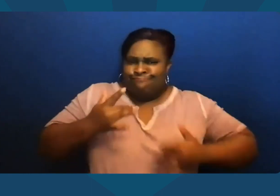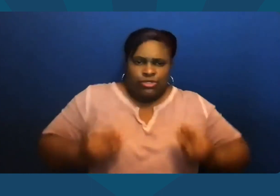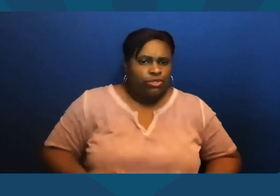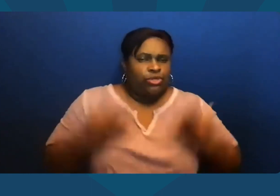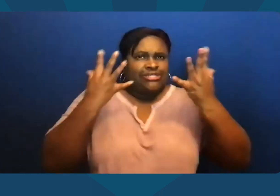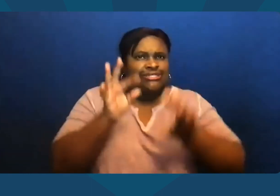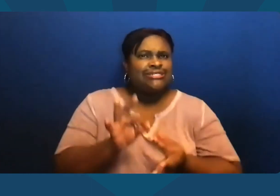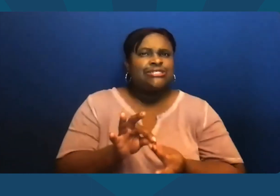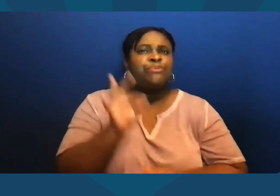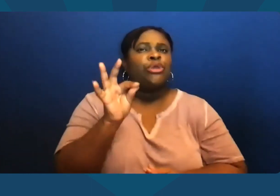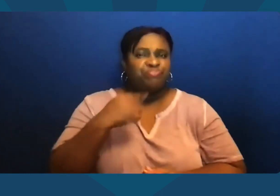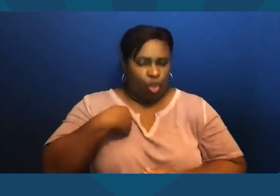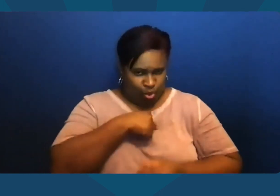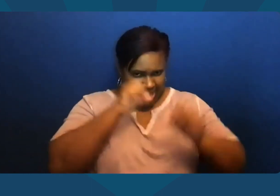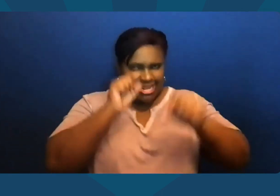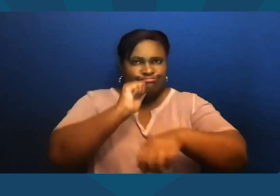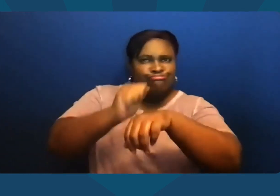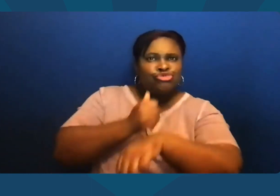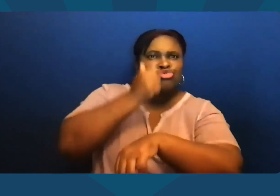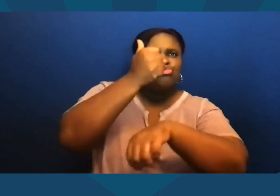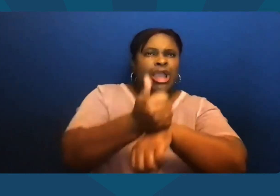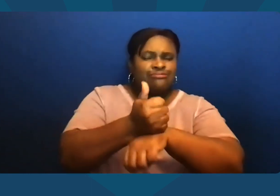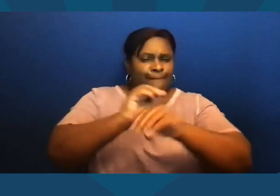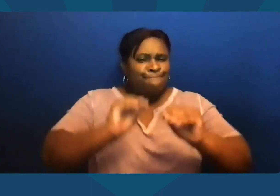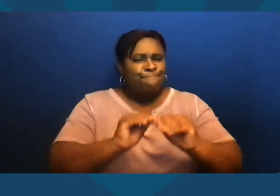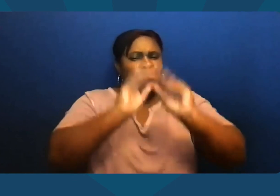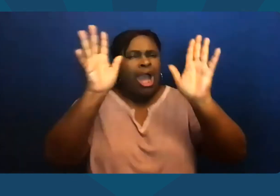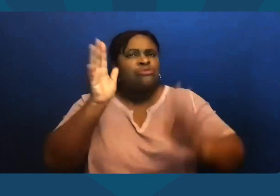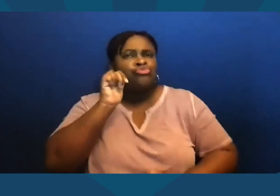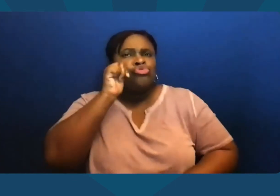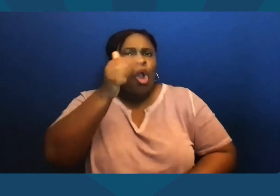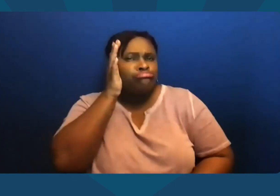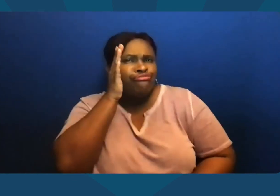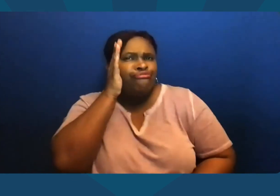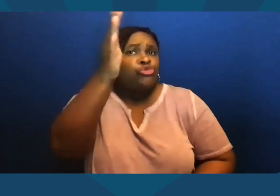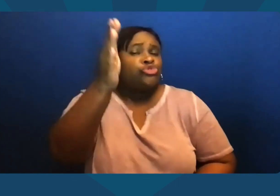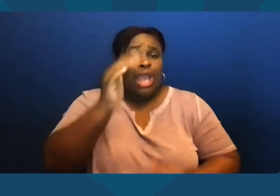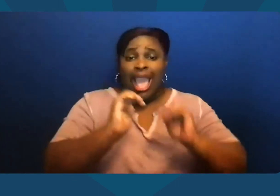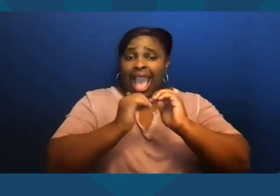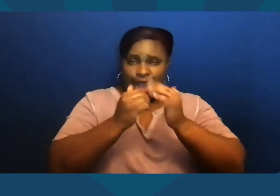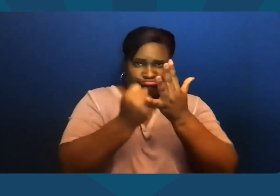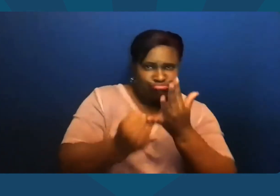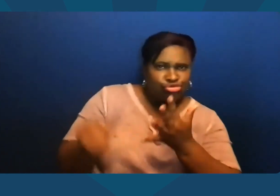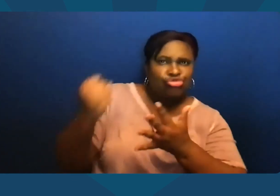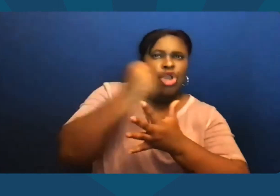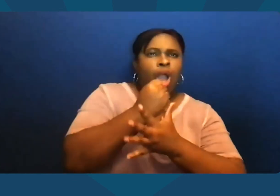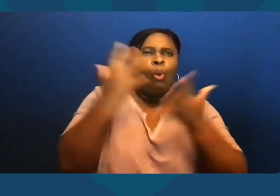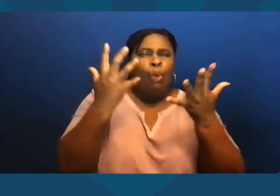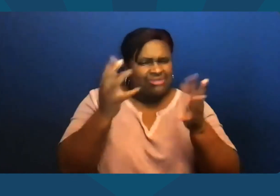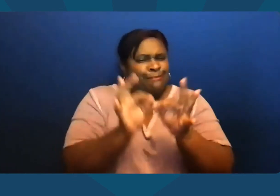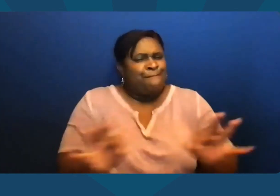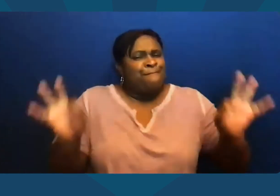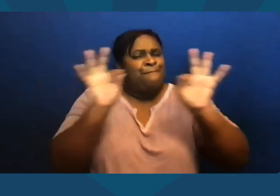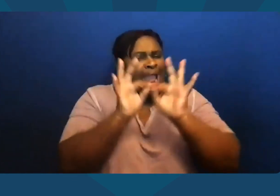With an innovative spirit, we can create a brighter tomorrow by prioritizing what matters